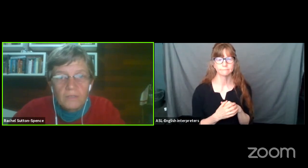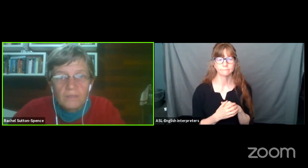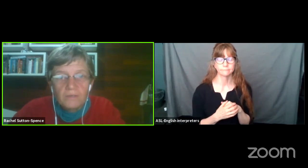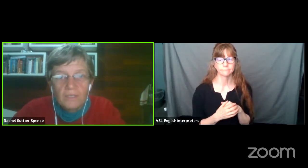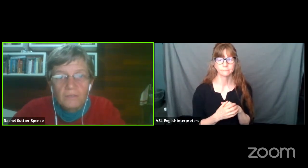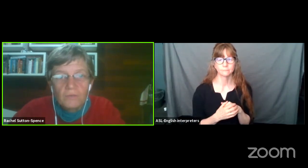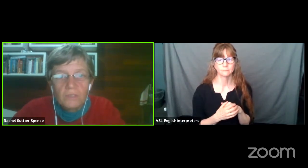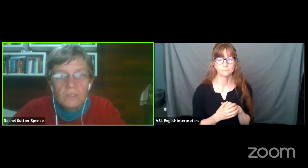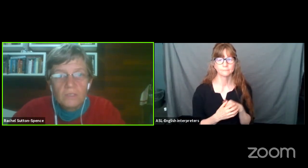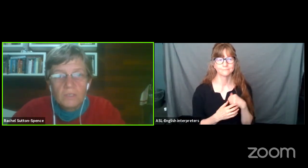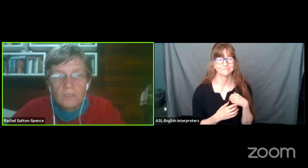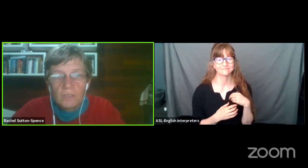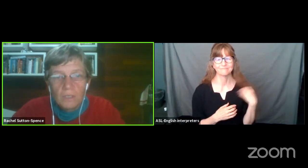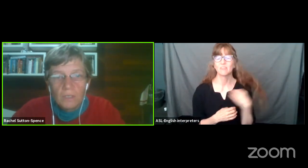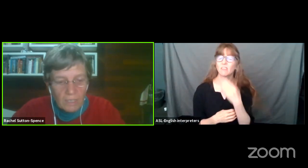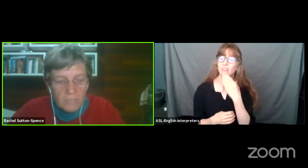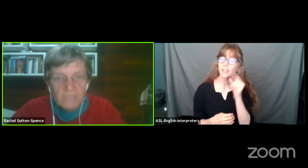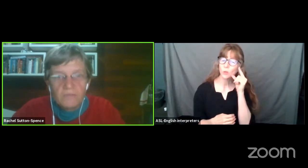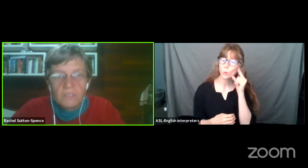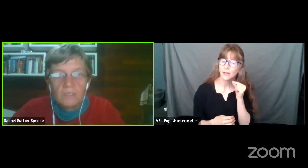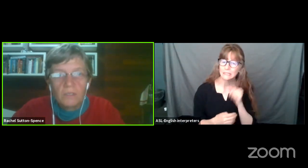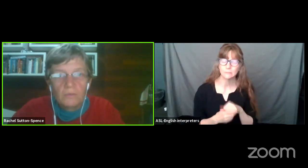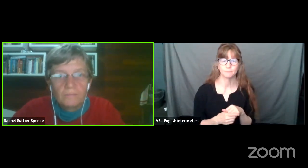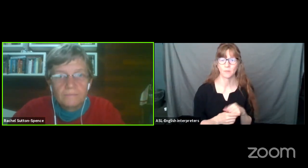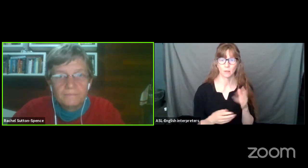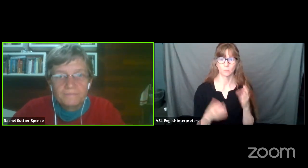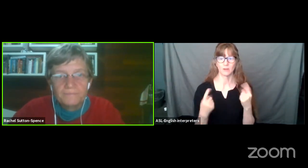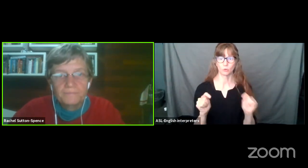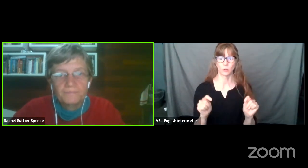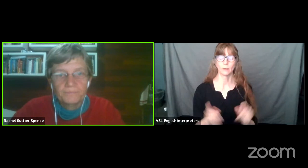Right. Thank you, Ronice. Okay, let's give this a go.